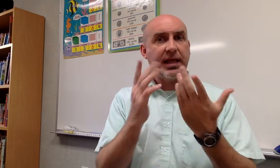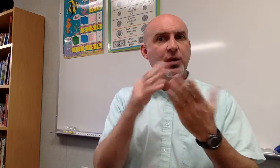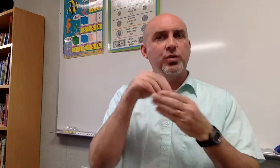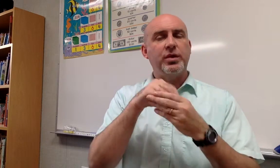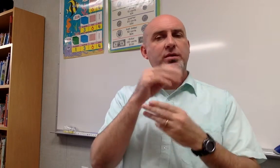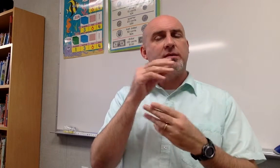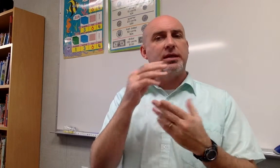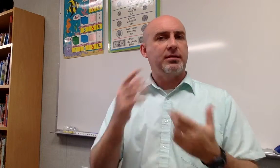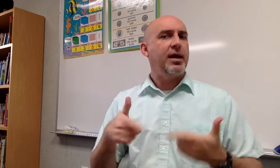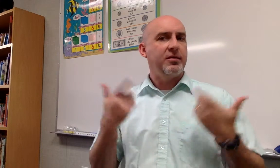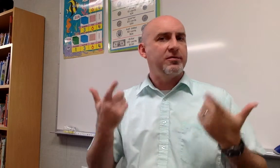encounter in life.